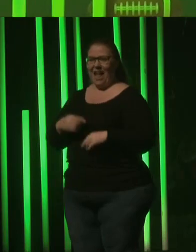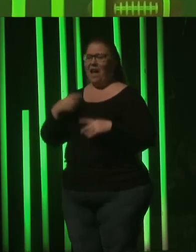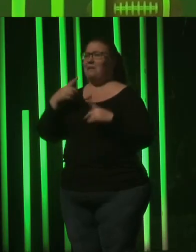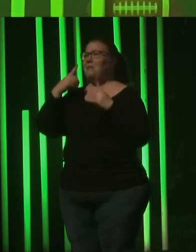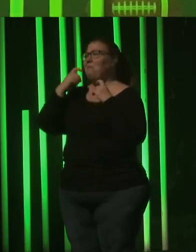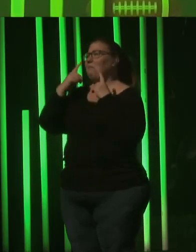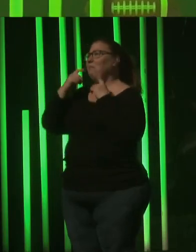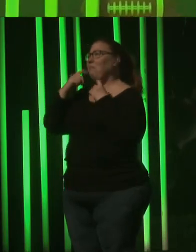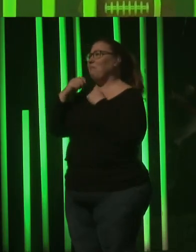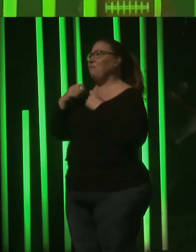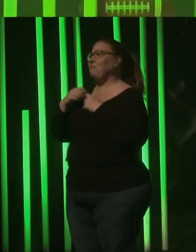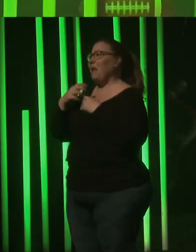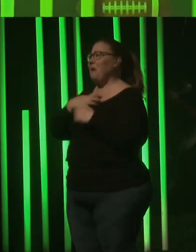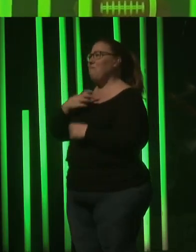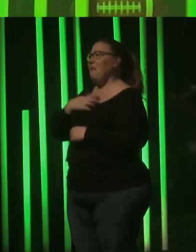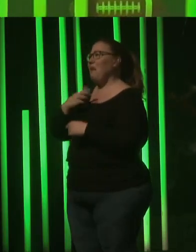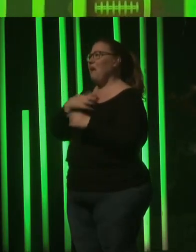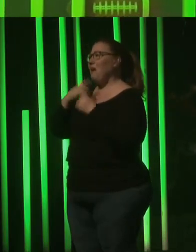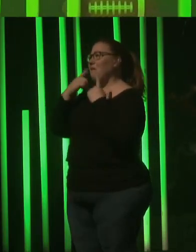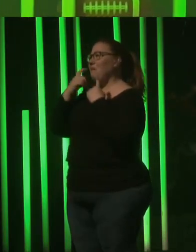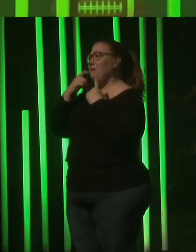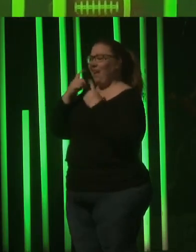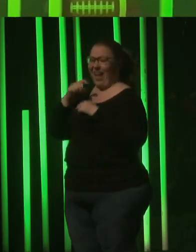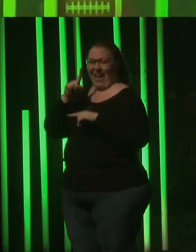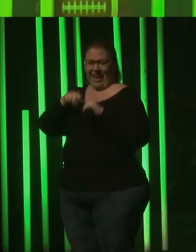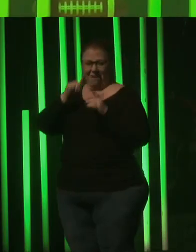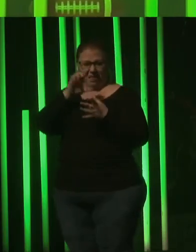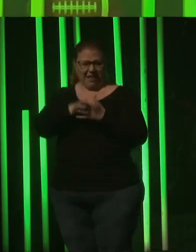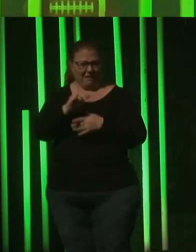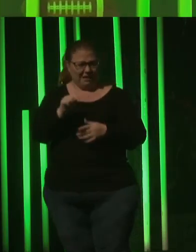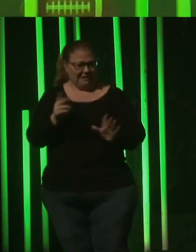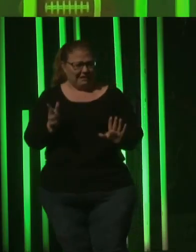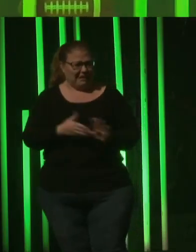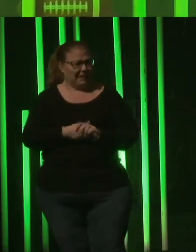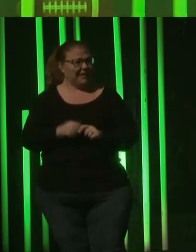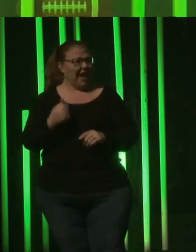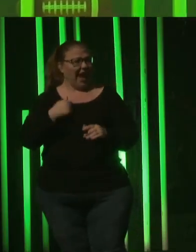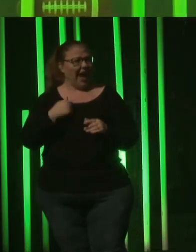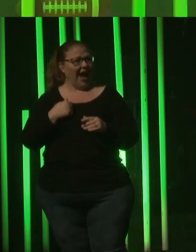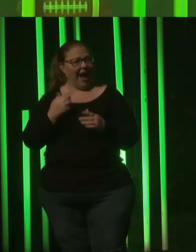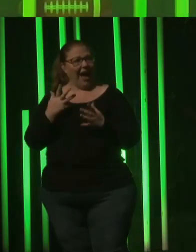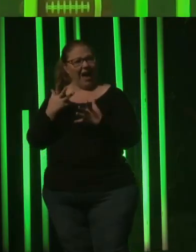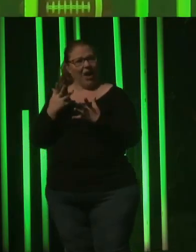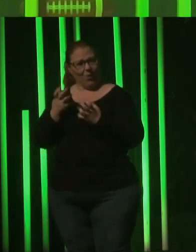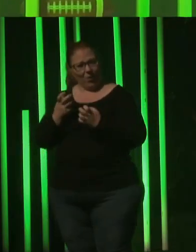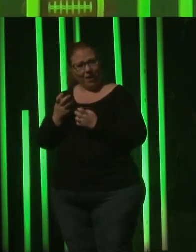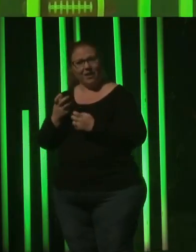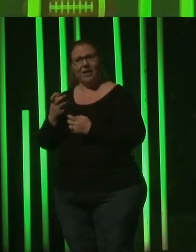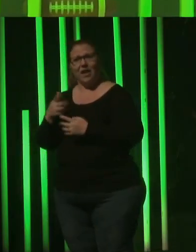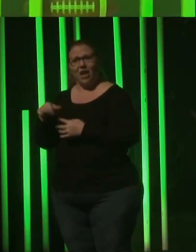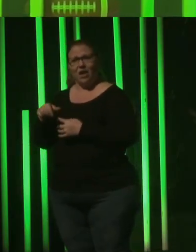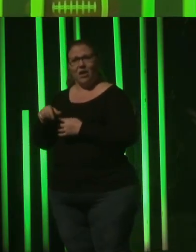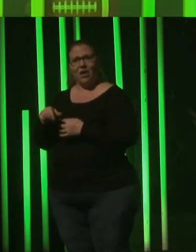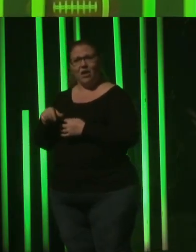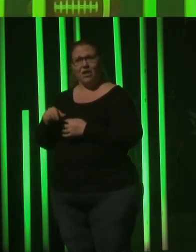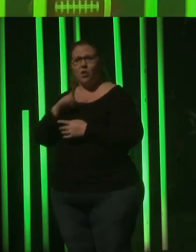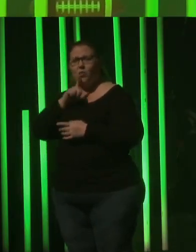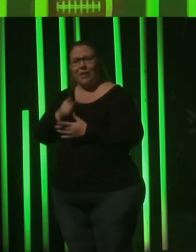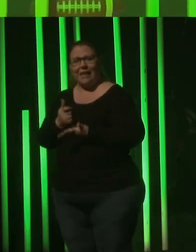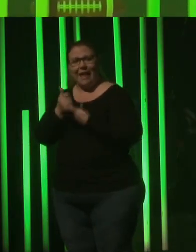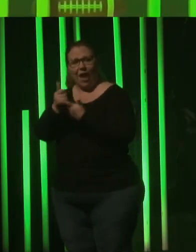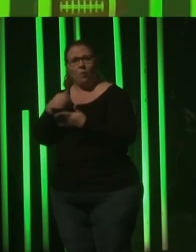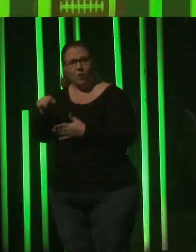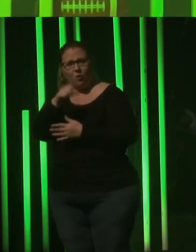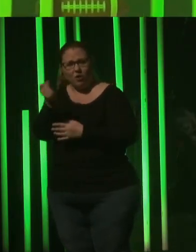crybaby. I couldn't believe him. But you know what I did? I want you to really help you understand the